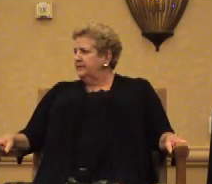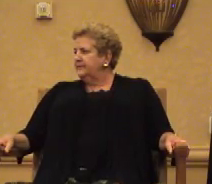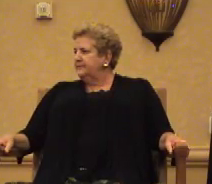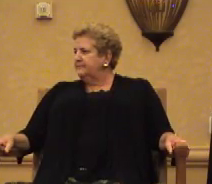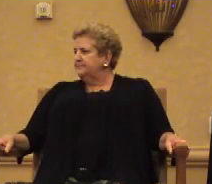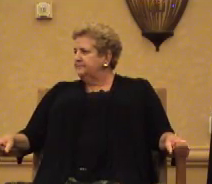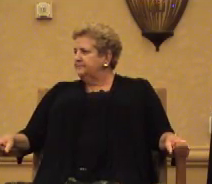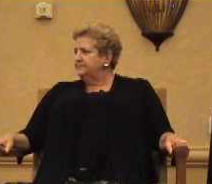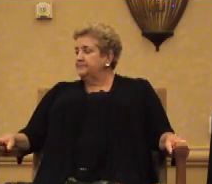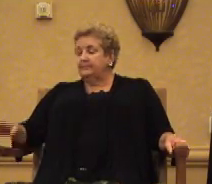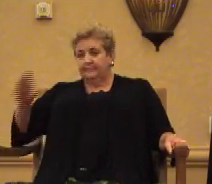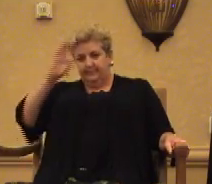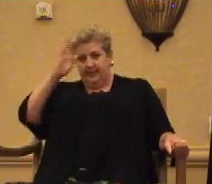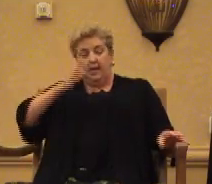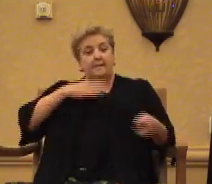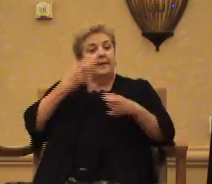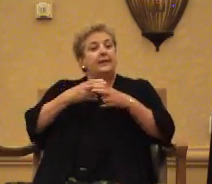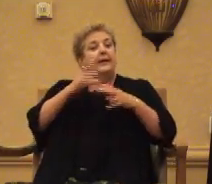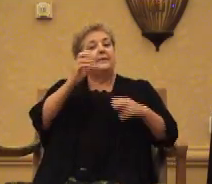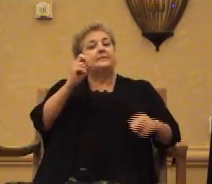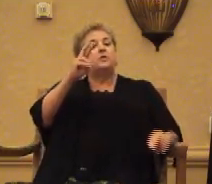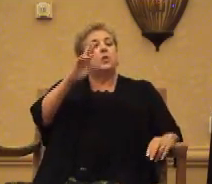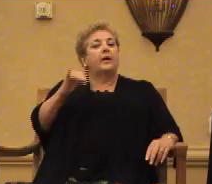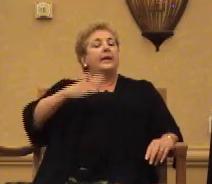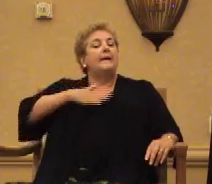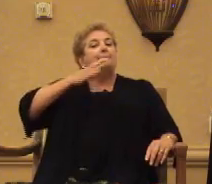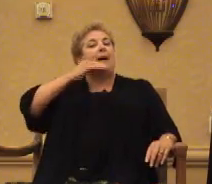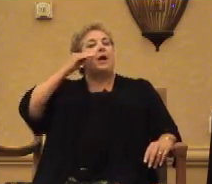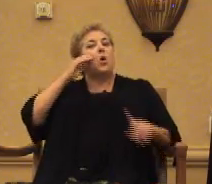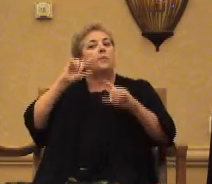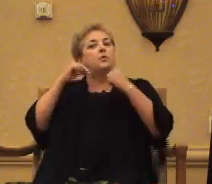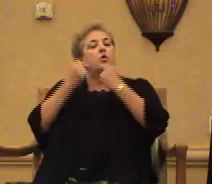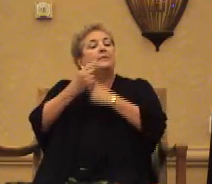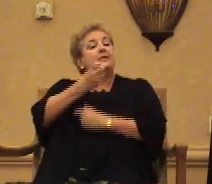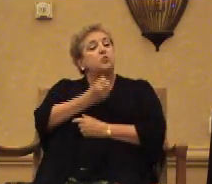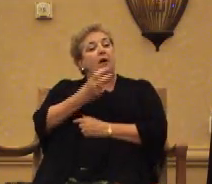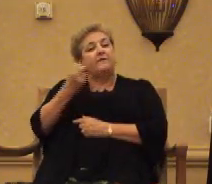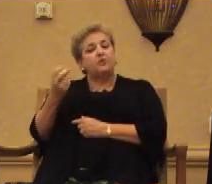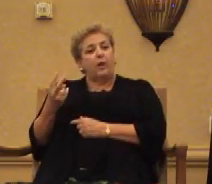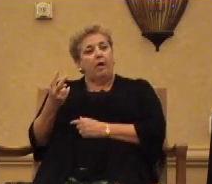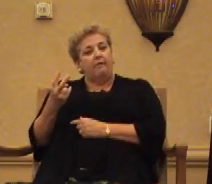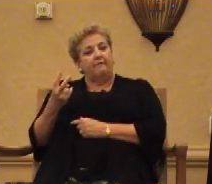Hi, my name is Corey, and my home group is the 12 and 12 in Hallandale, Florida.